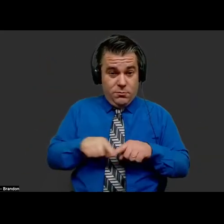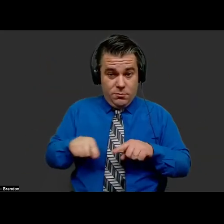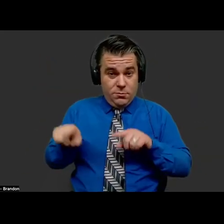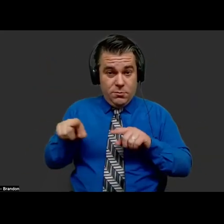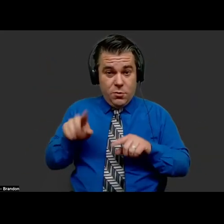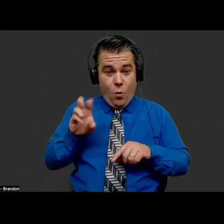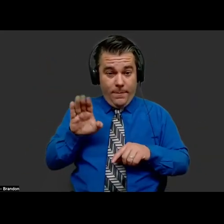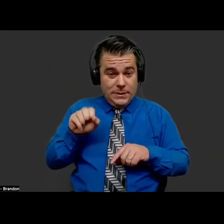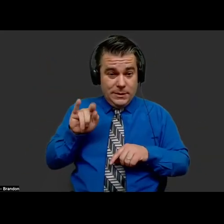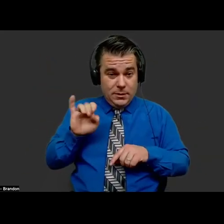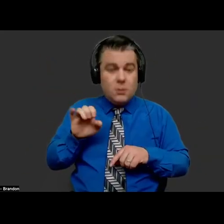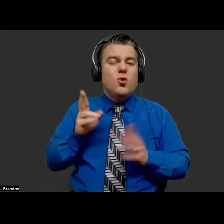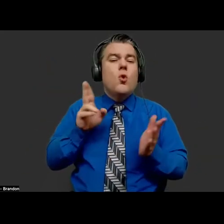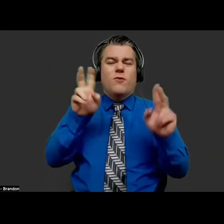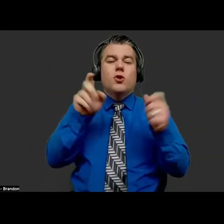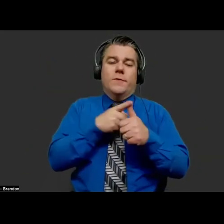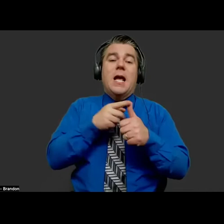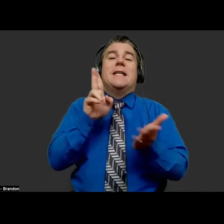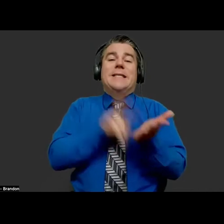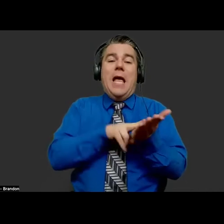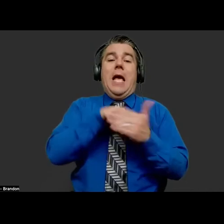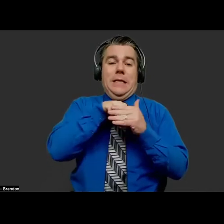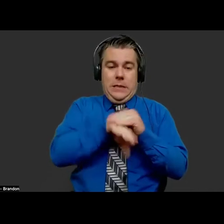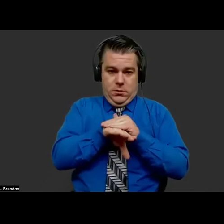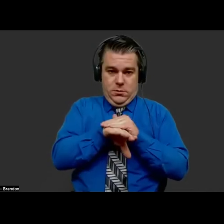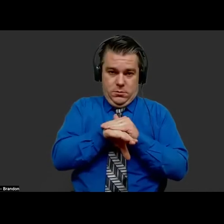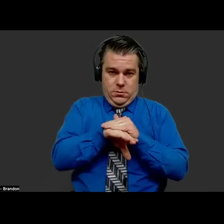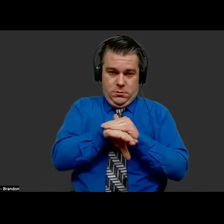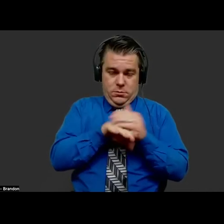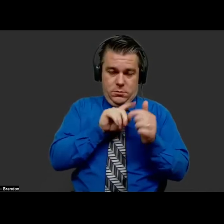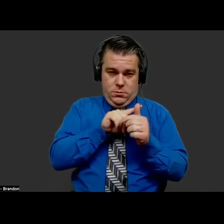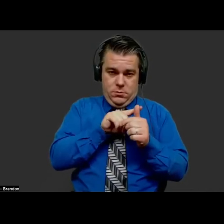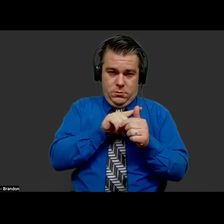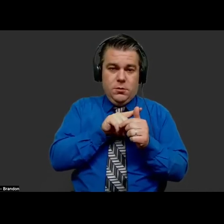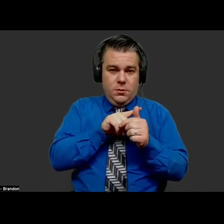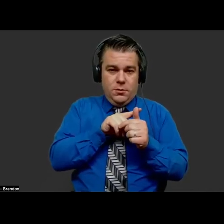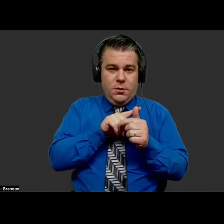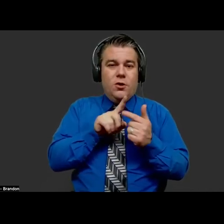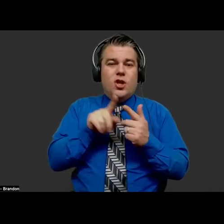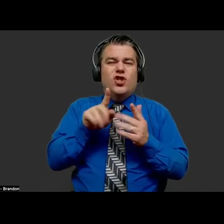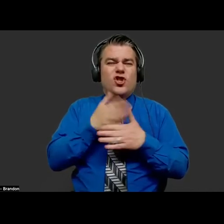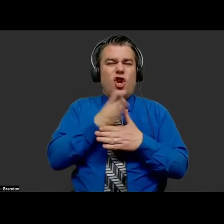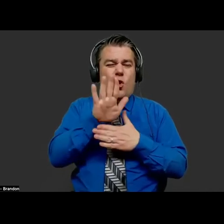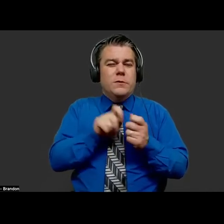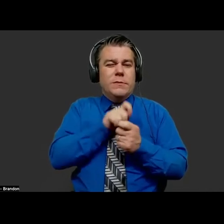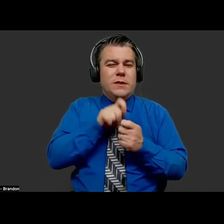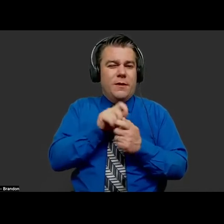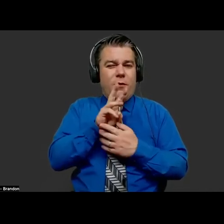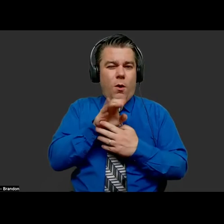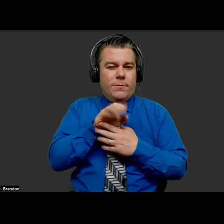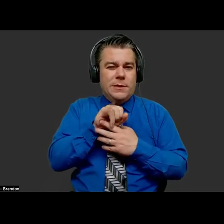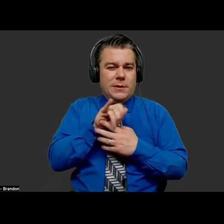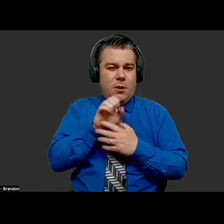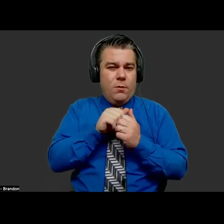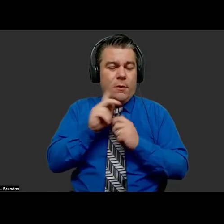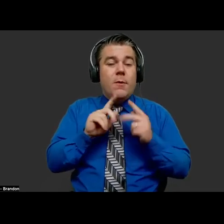website, so sign in, first of all, sign in, and then because you want to share your specific website with people, in the upper